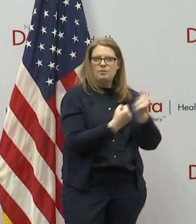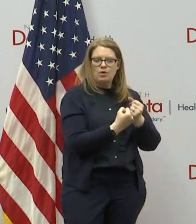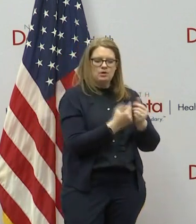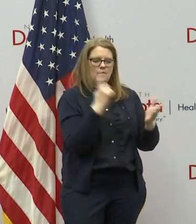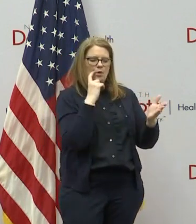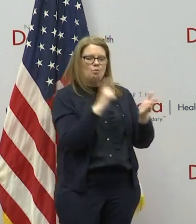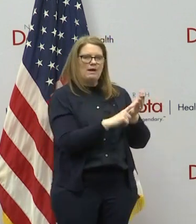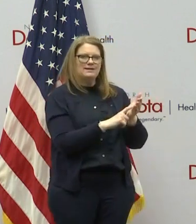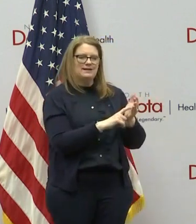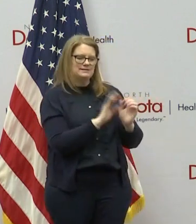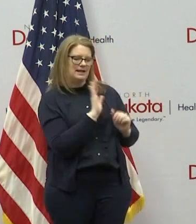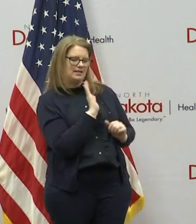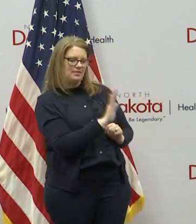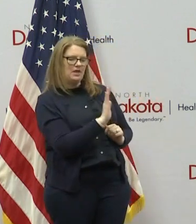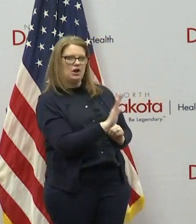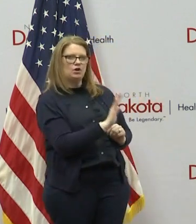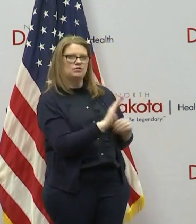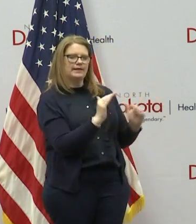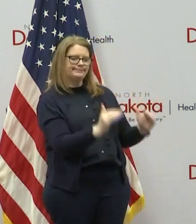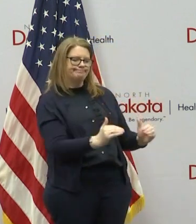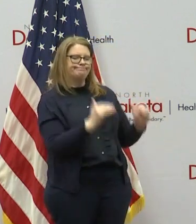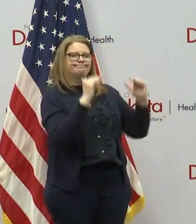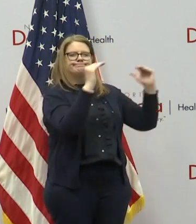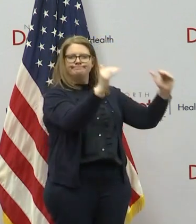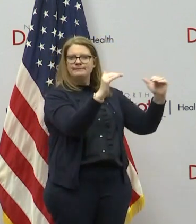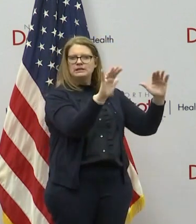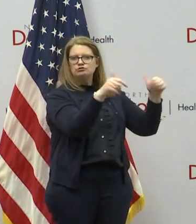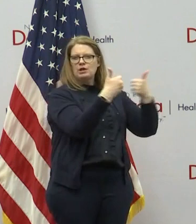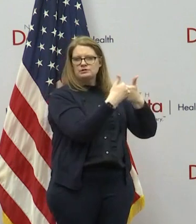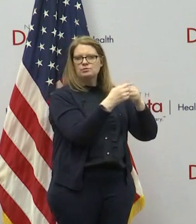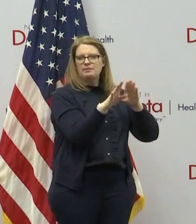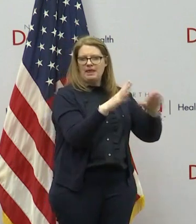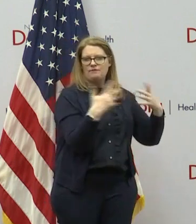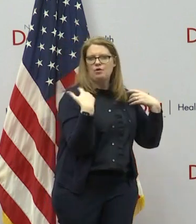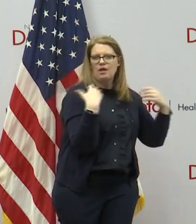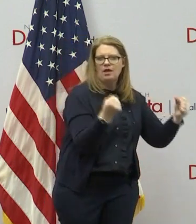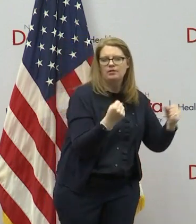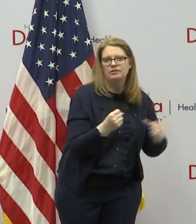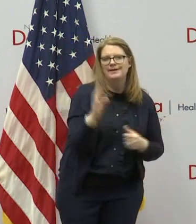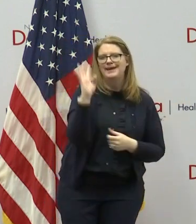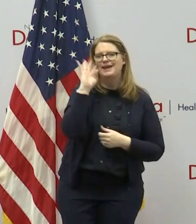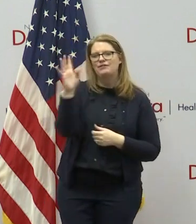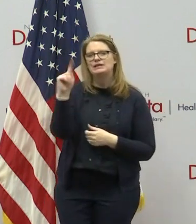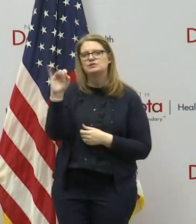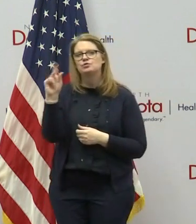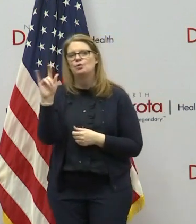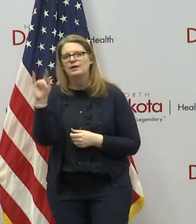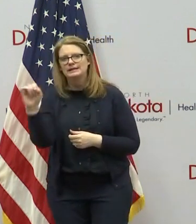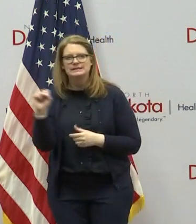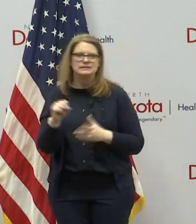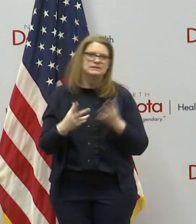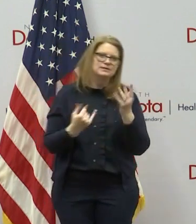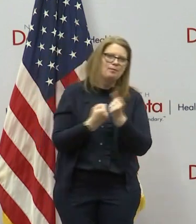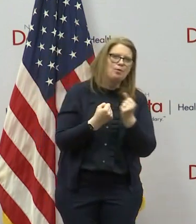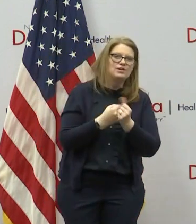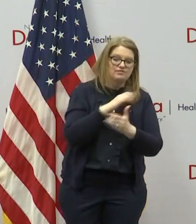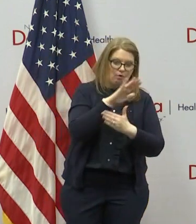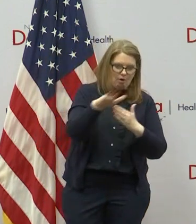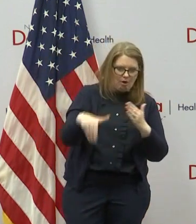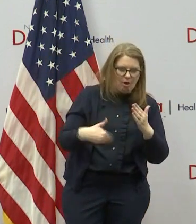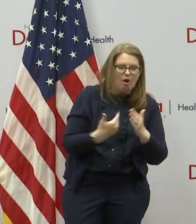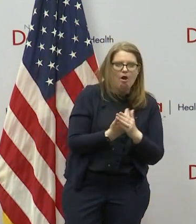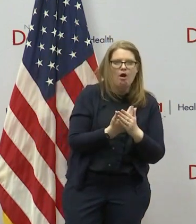recognizes the increasing behavioral health challenges facing students today. Innovation toolkits, wraparound supports,